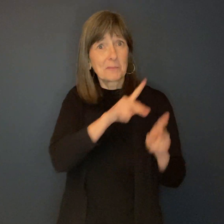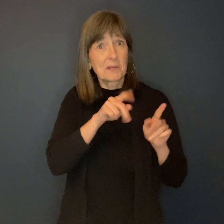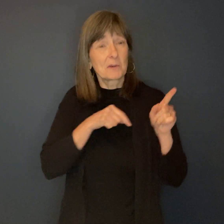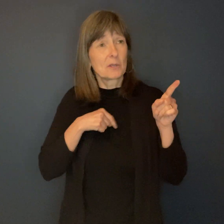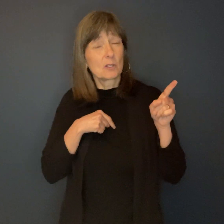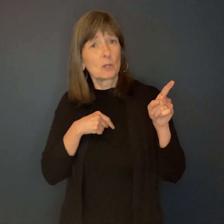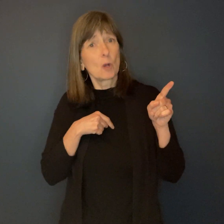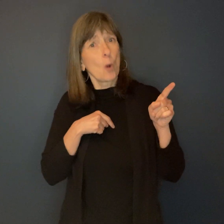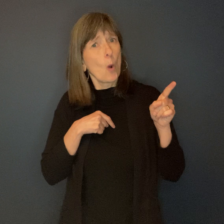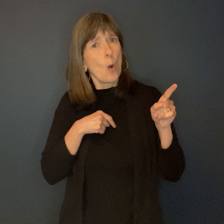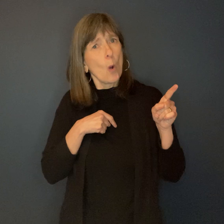with communities.